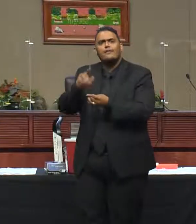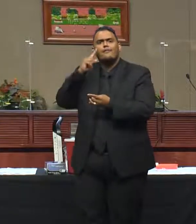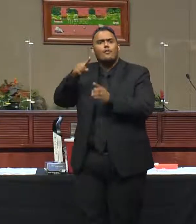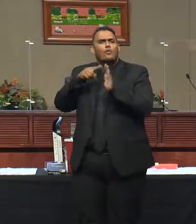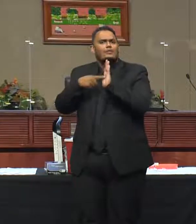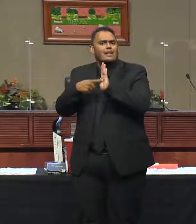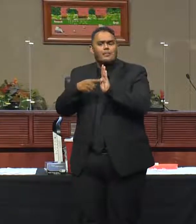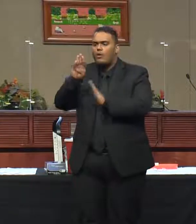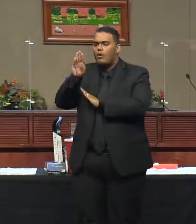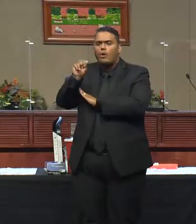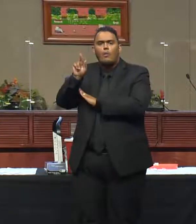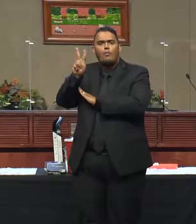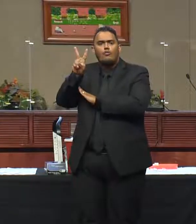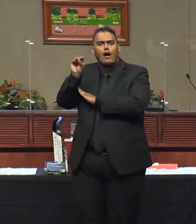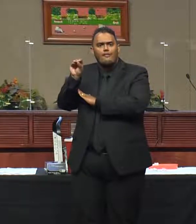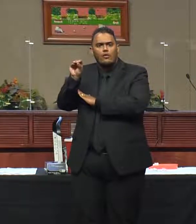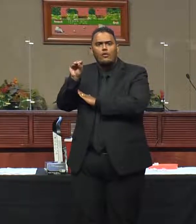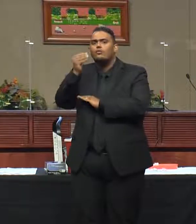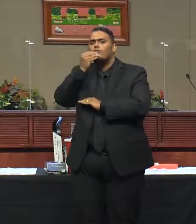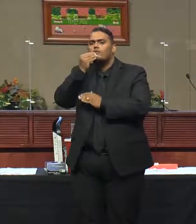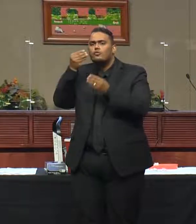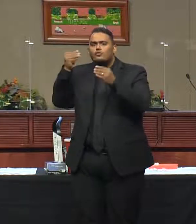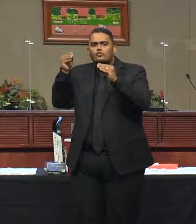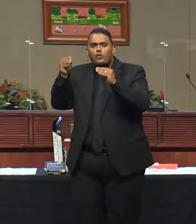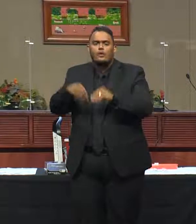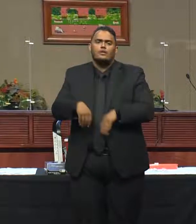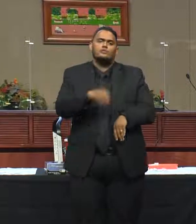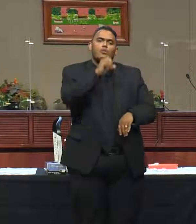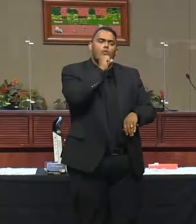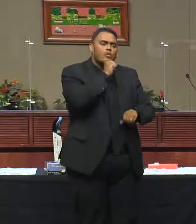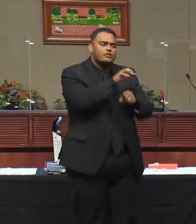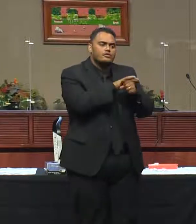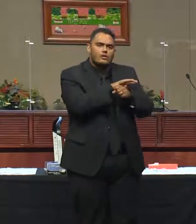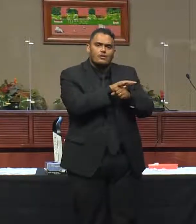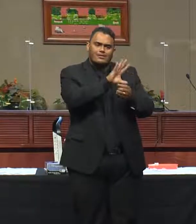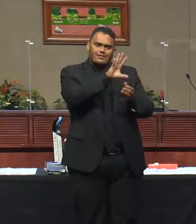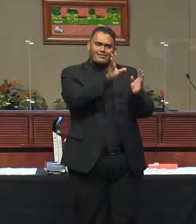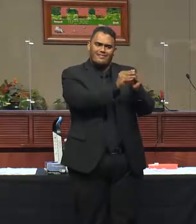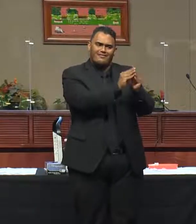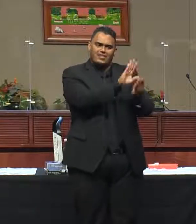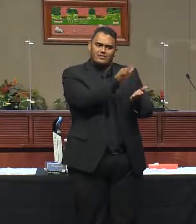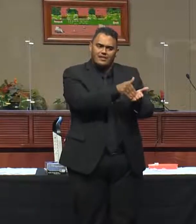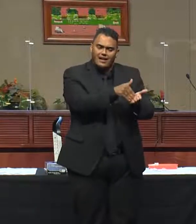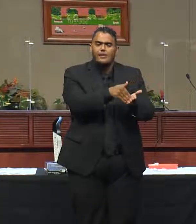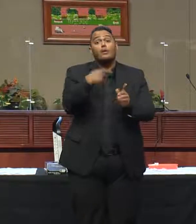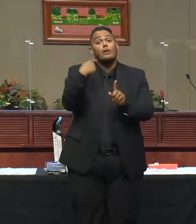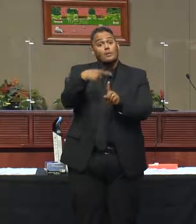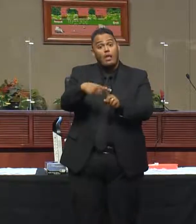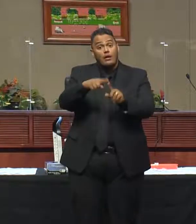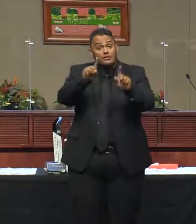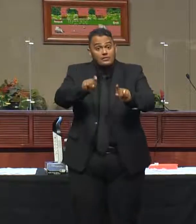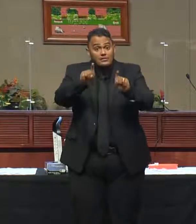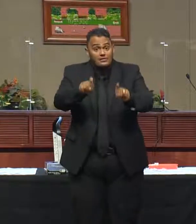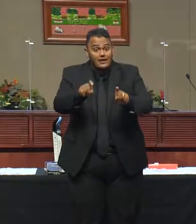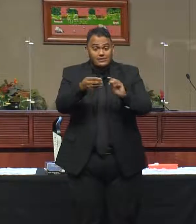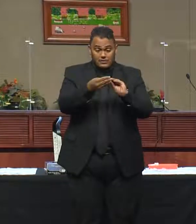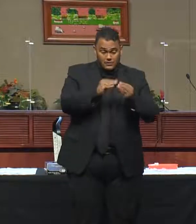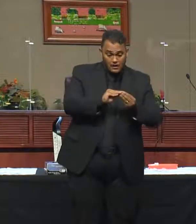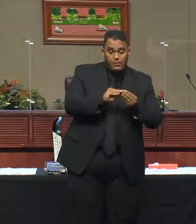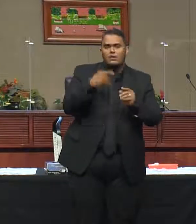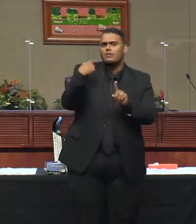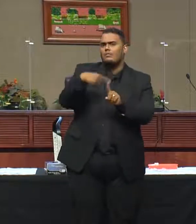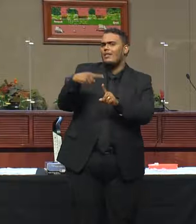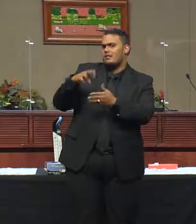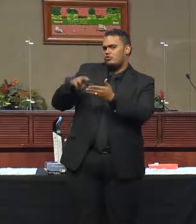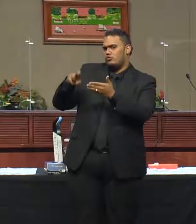Orange County Convention Center, and more. The mayor will also discuss our testing numbers and results from yesterday's